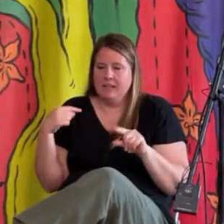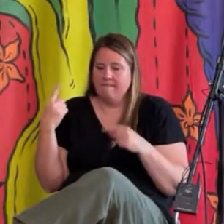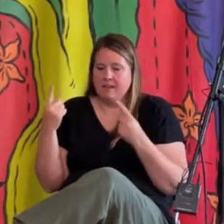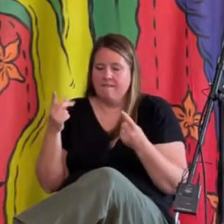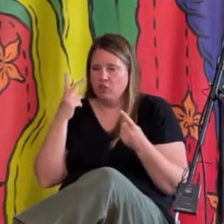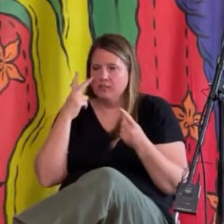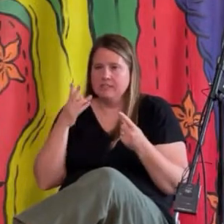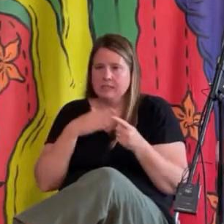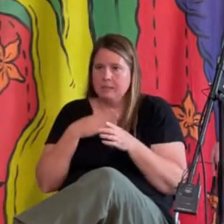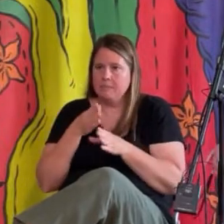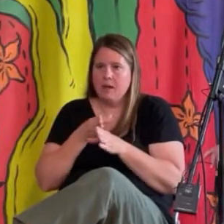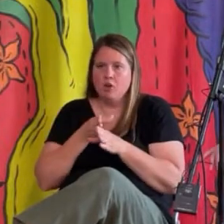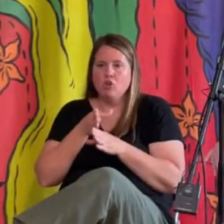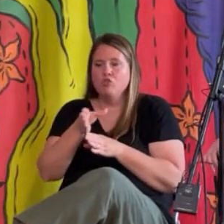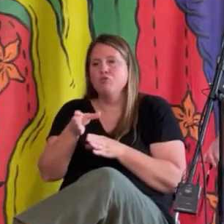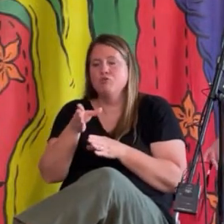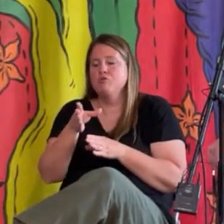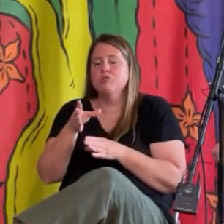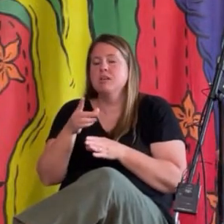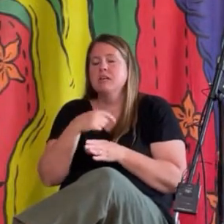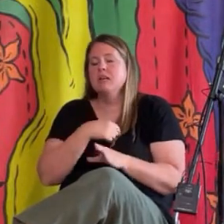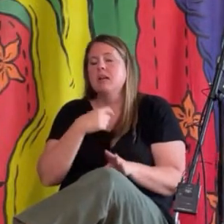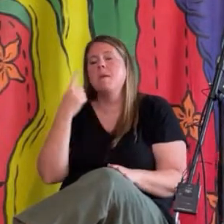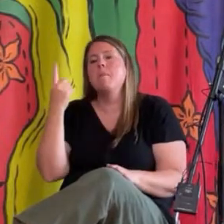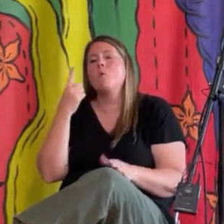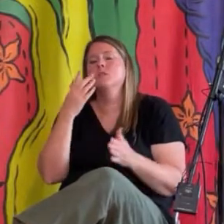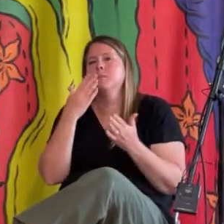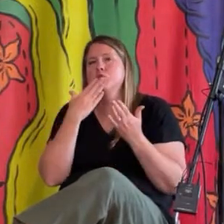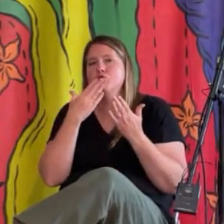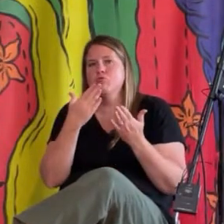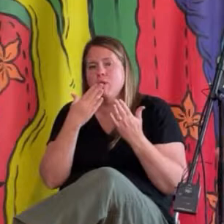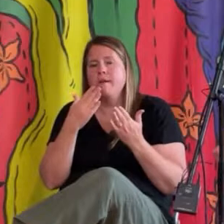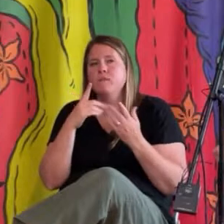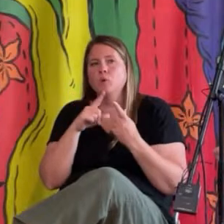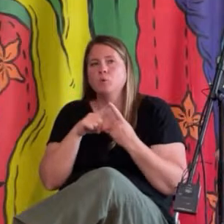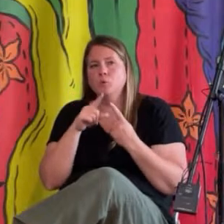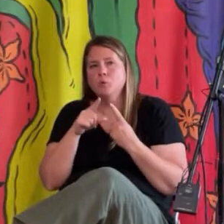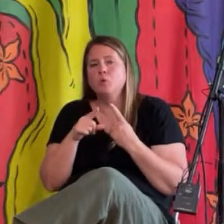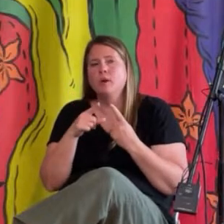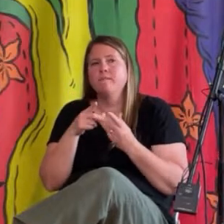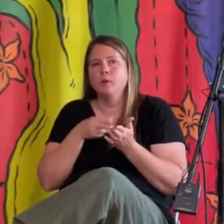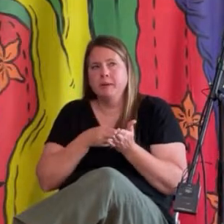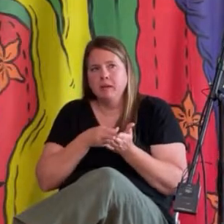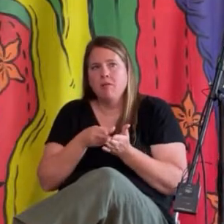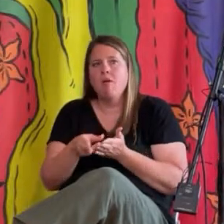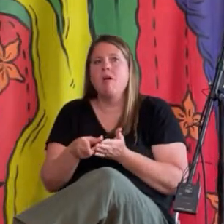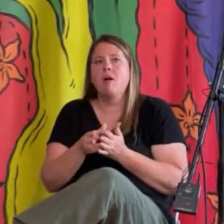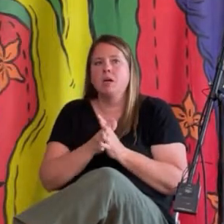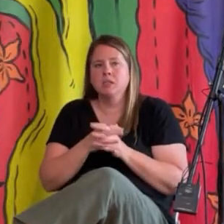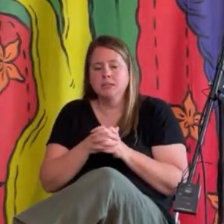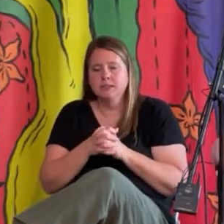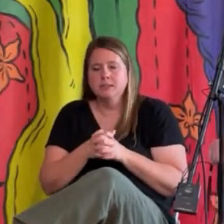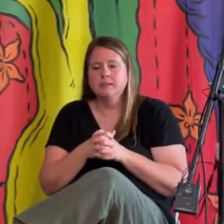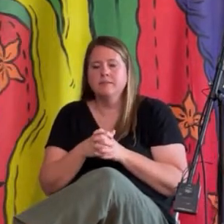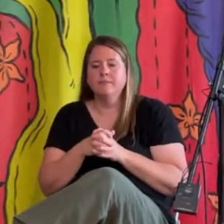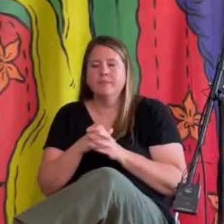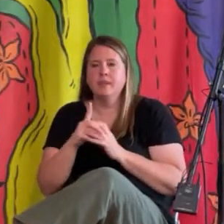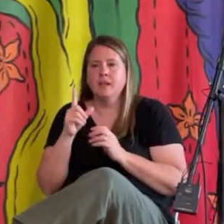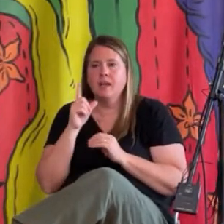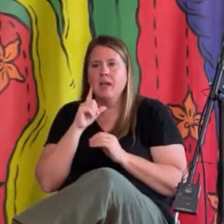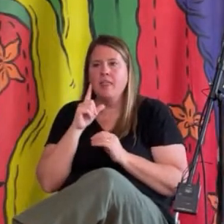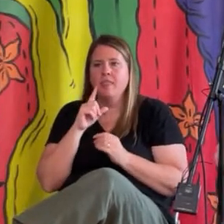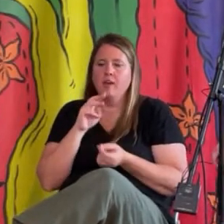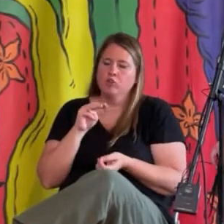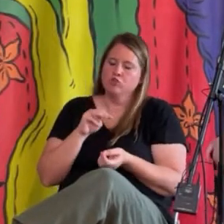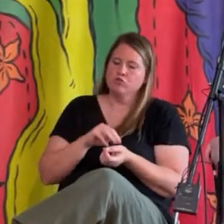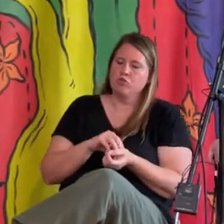career. And I am always gonna be grateful to her for her honesty about that. I think doctors are encouraged in our